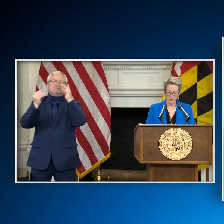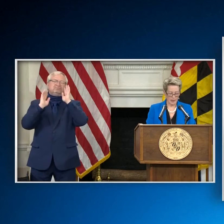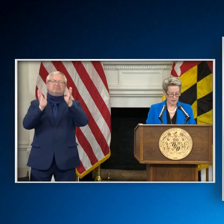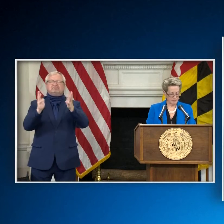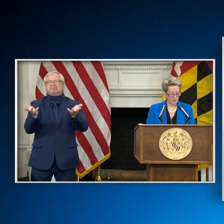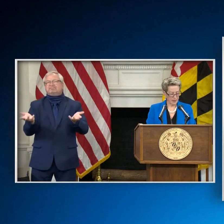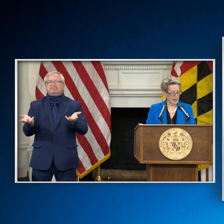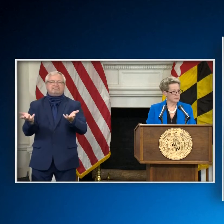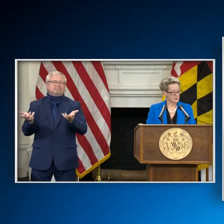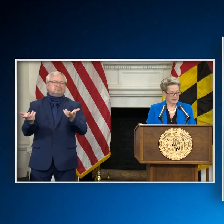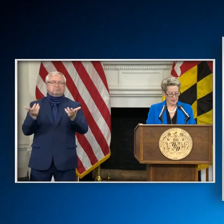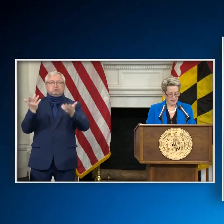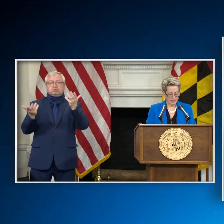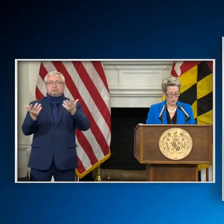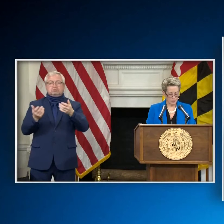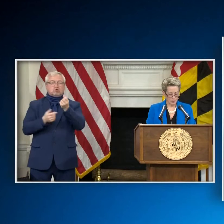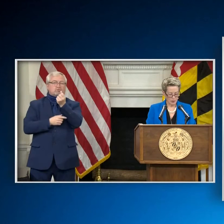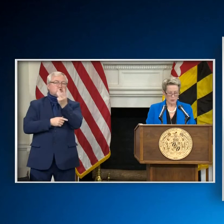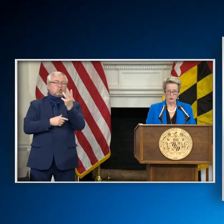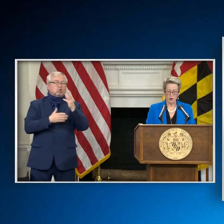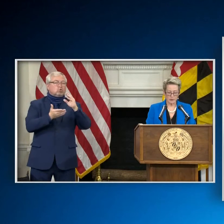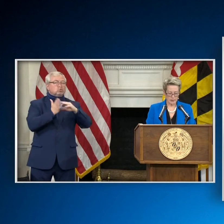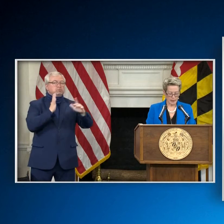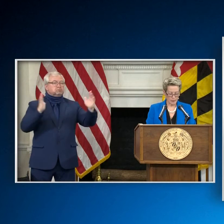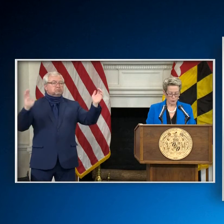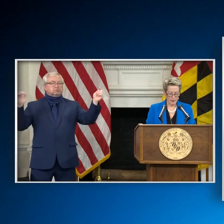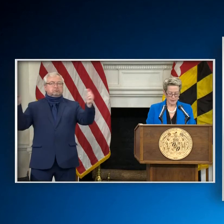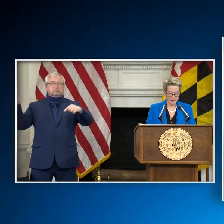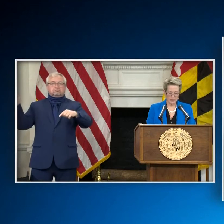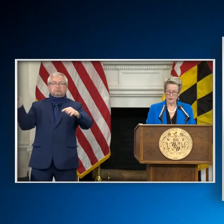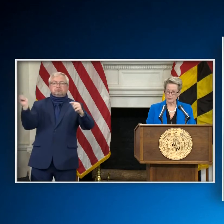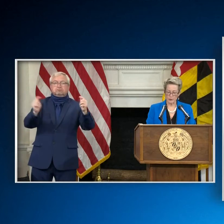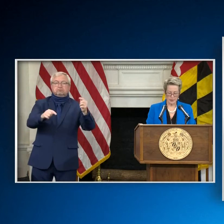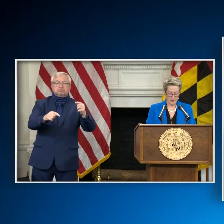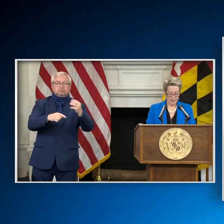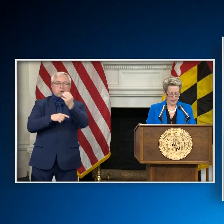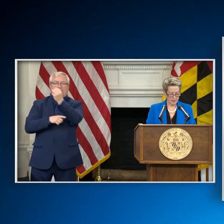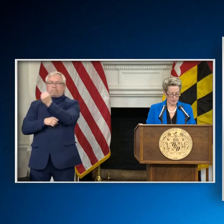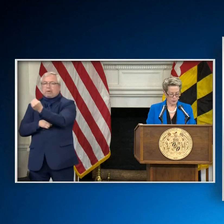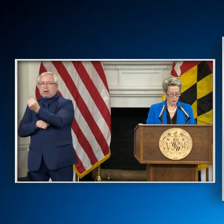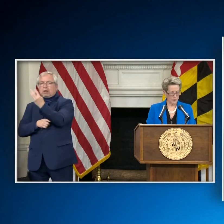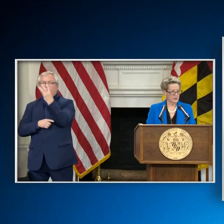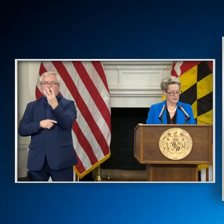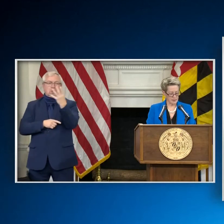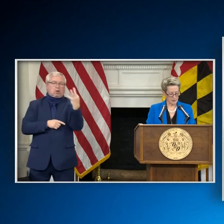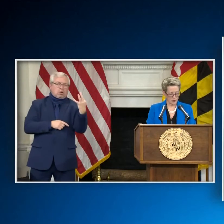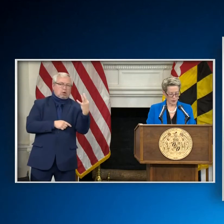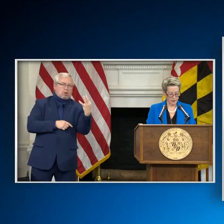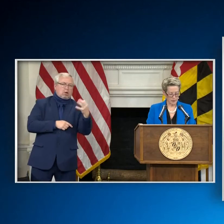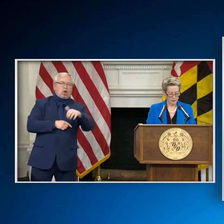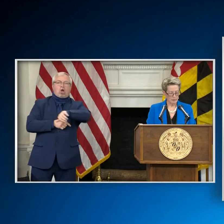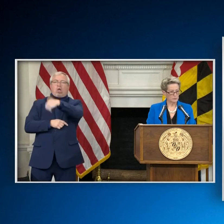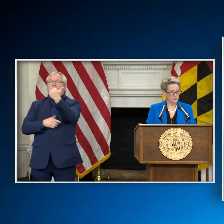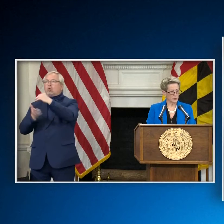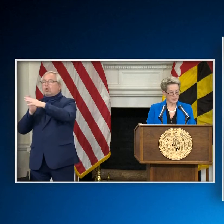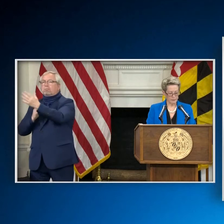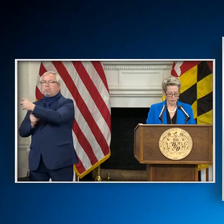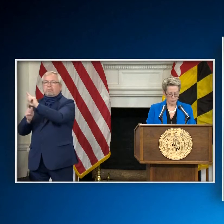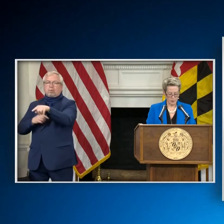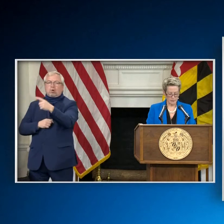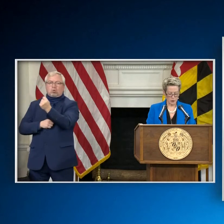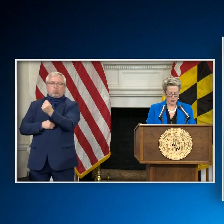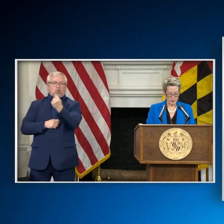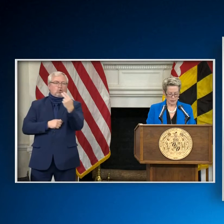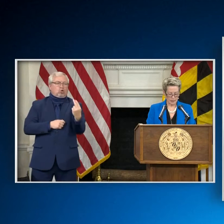an alternating A and B day schedule or alternating weeks of in-person attendance with distance learning between